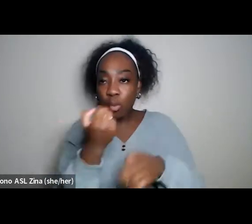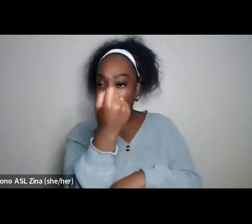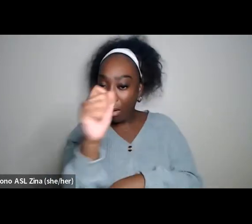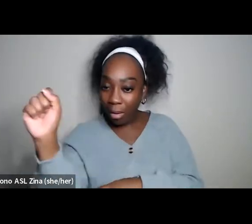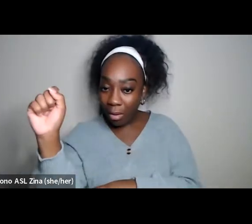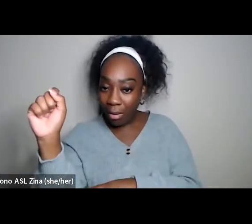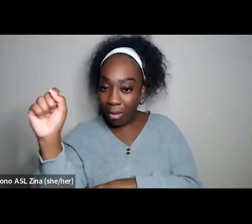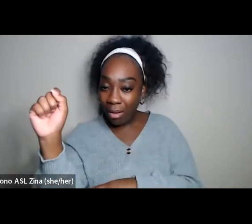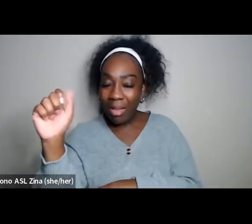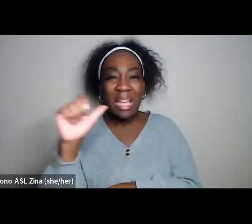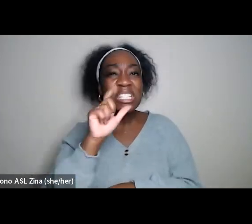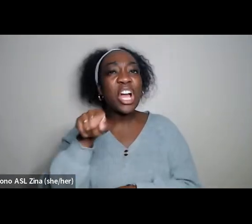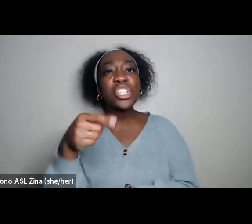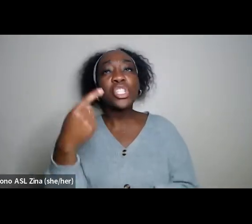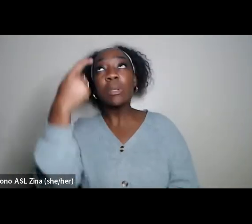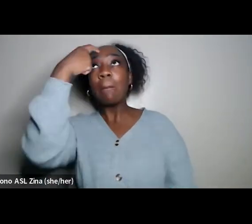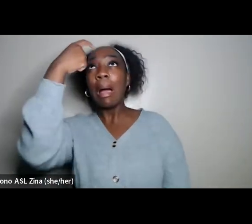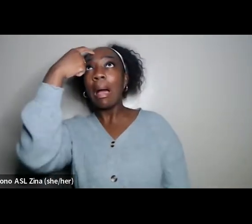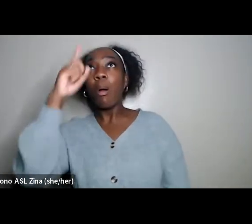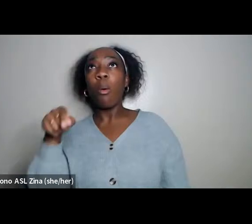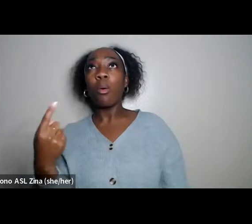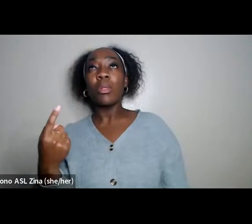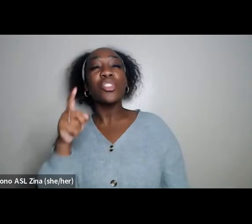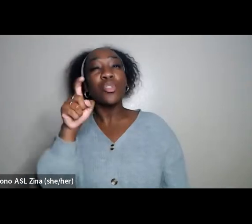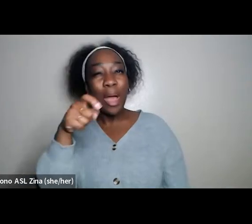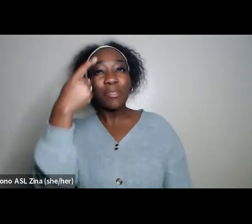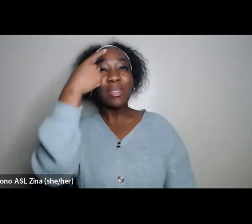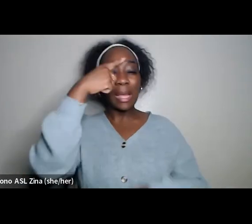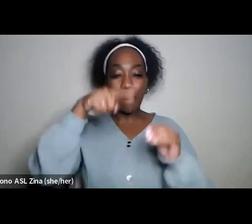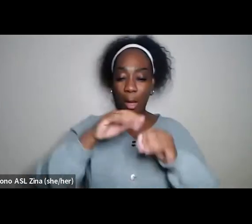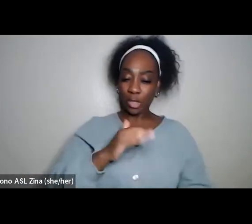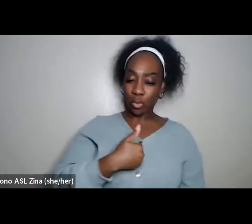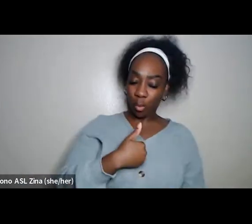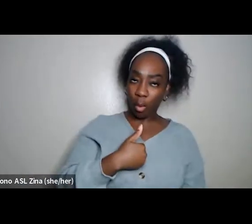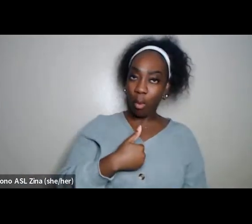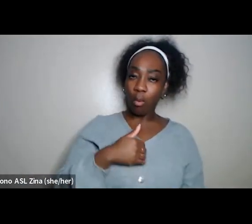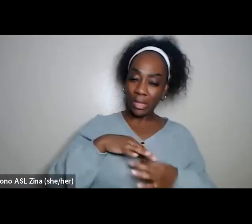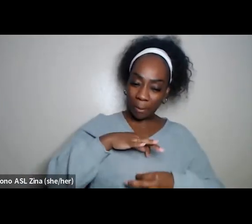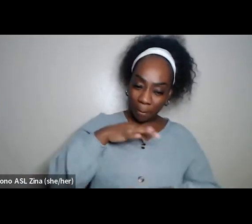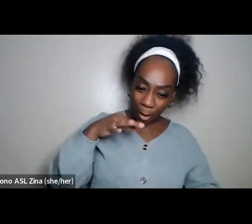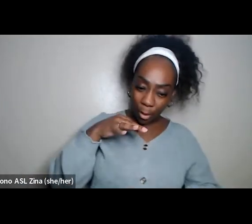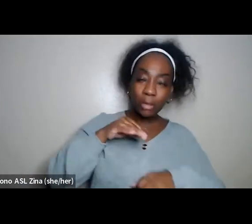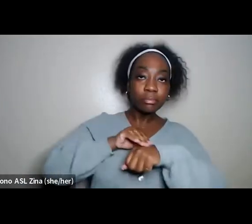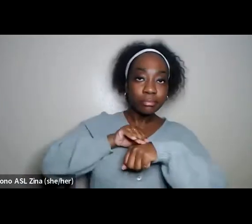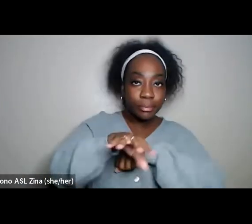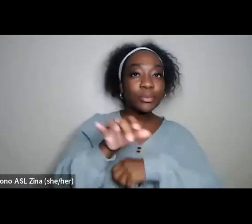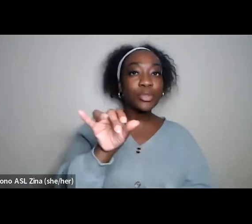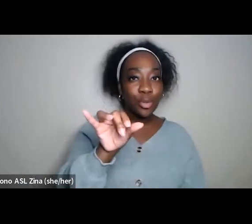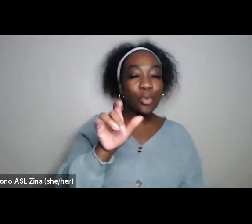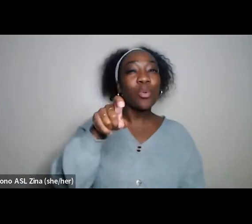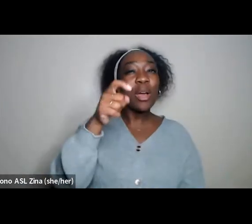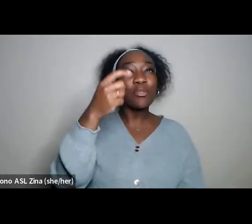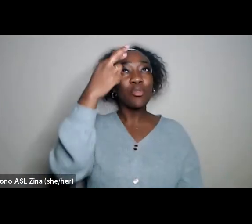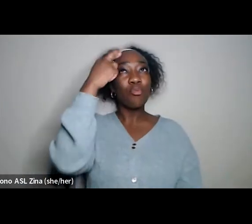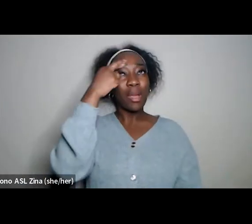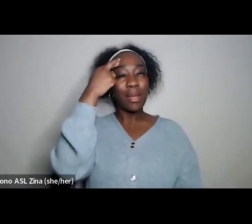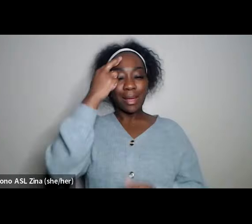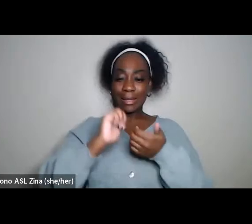So we have to recognize the role of spirit. We have to recognize the role of our heart. We have